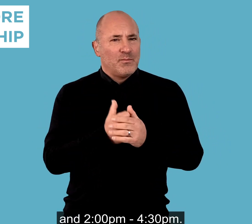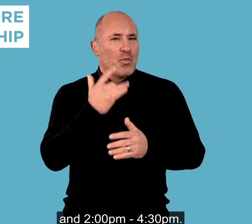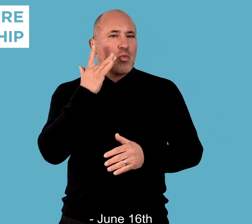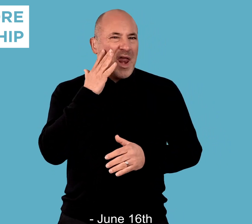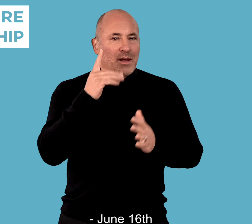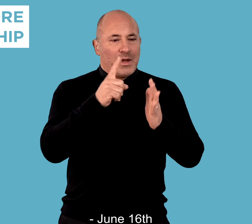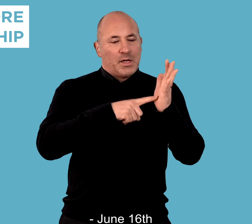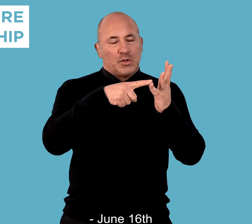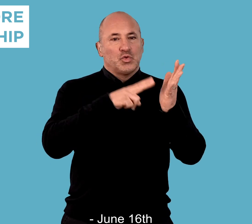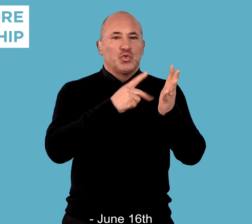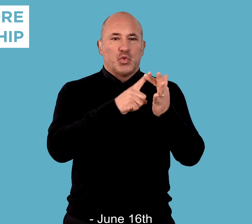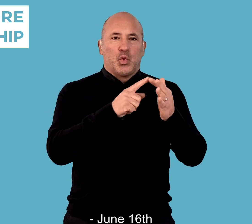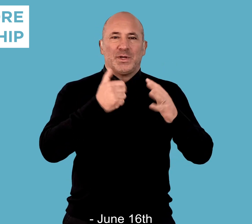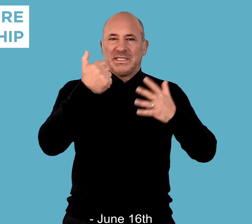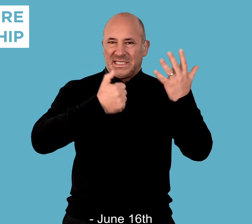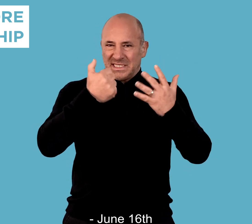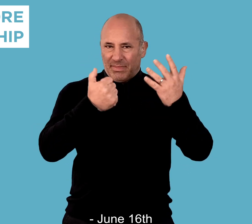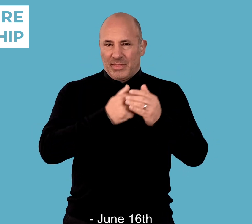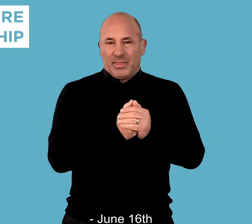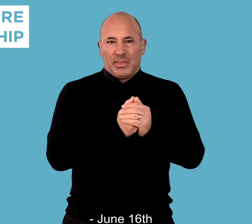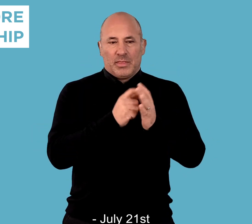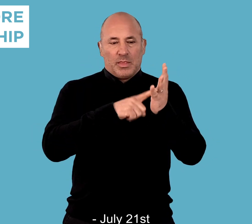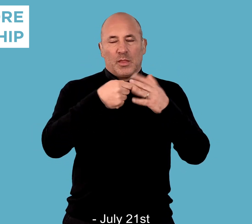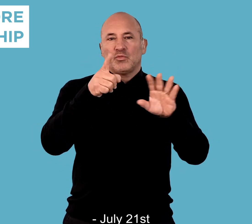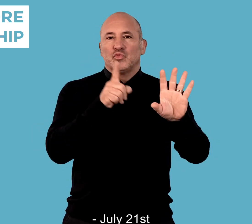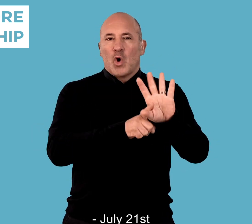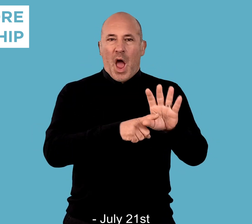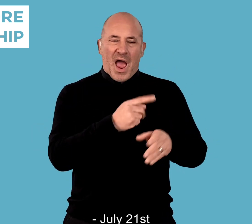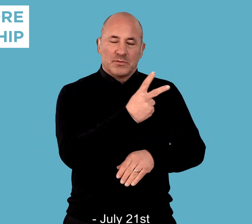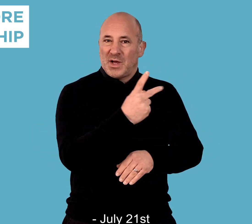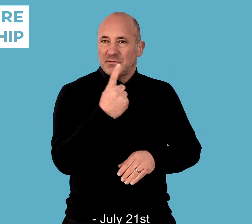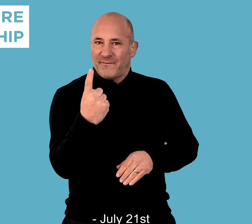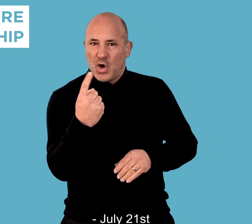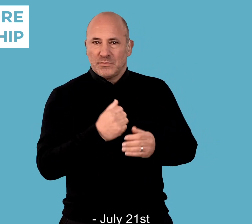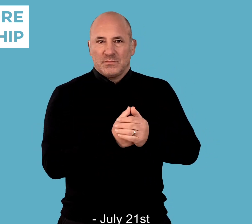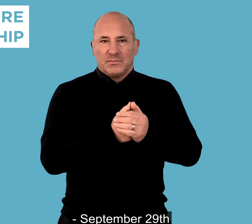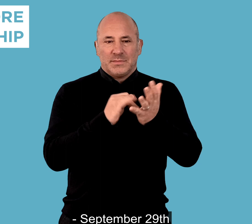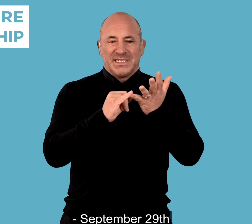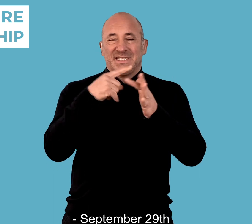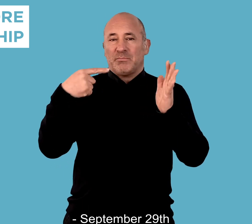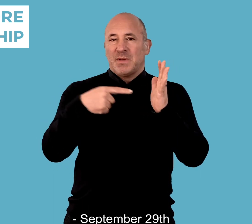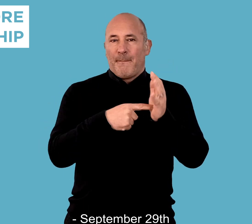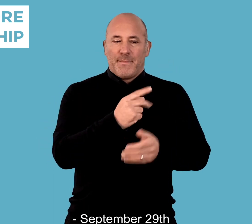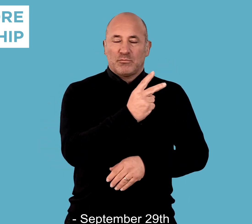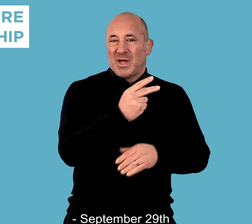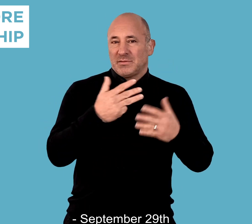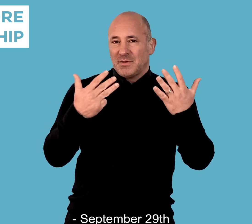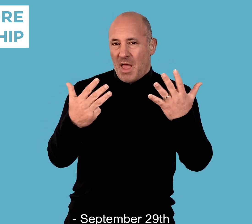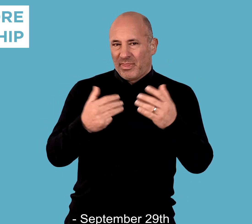June 16th. July 21st. September 29th.